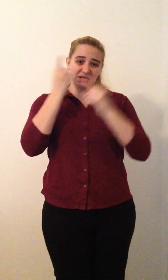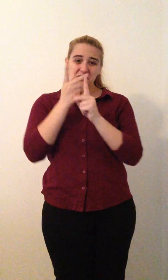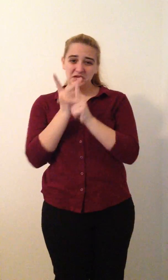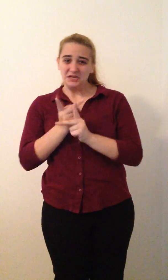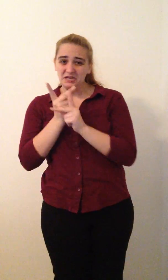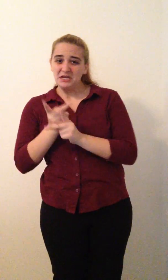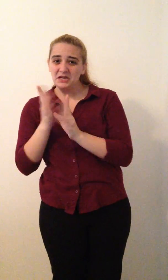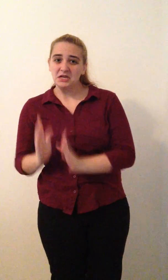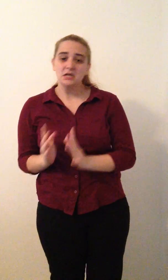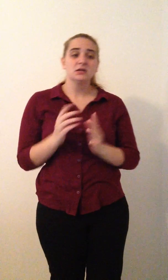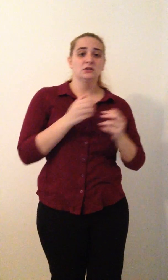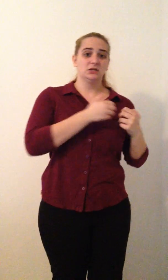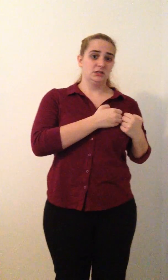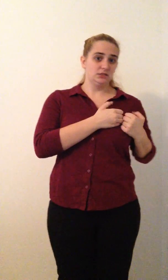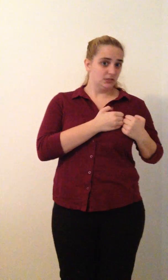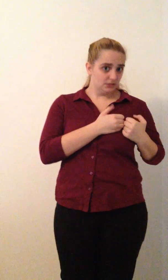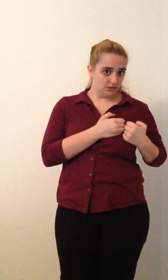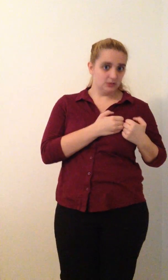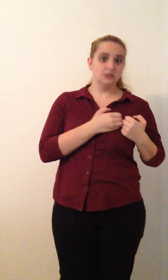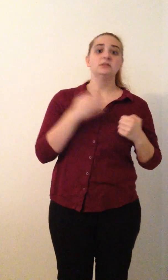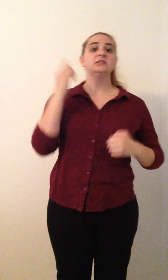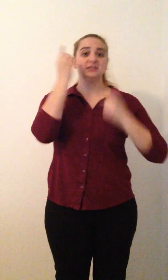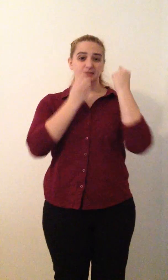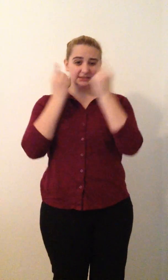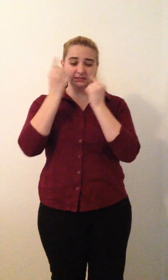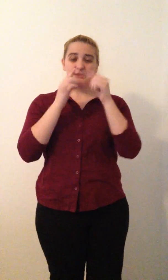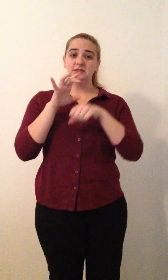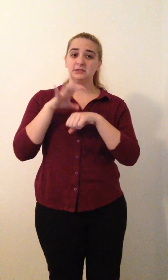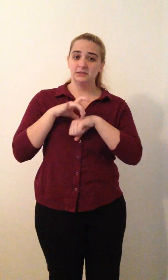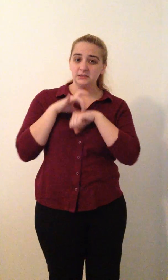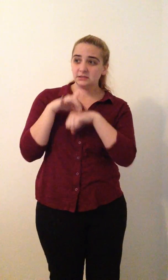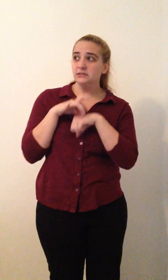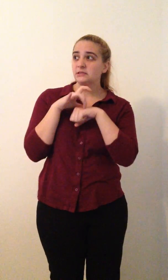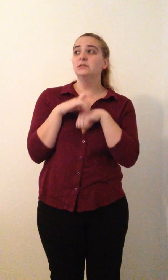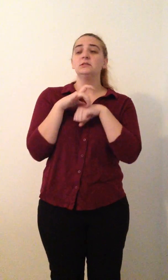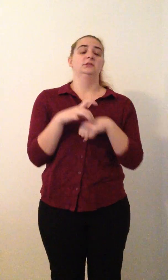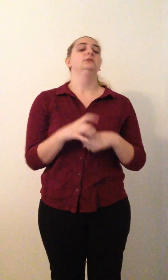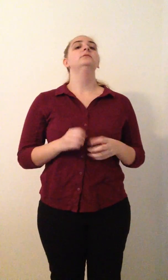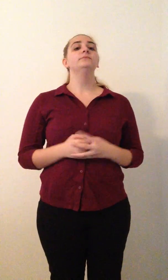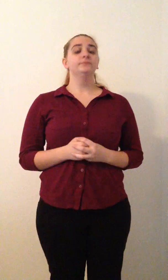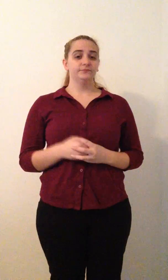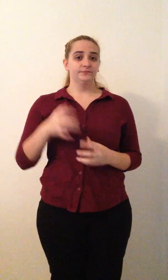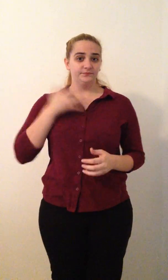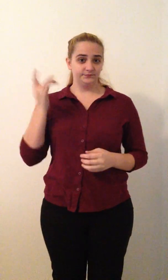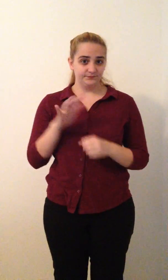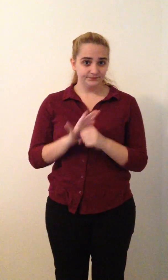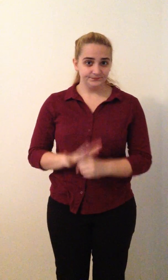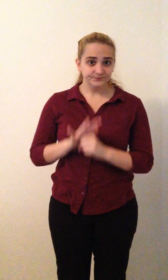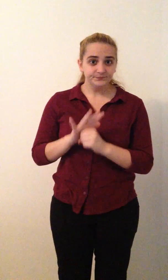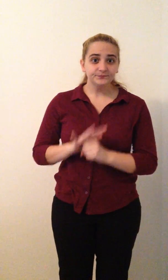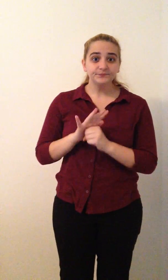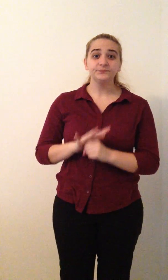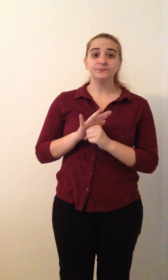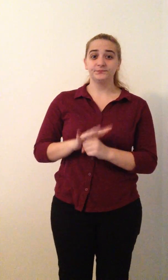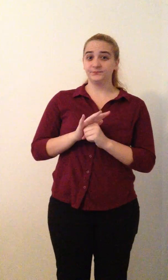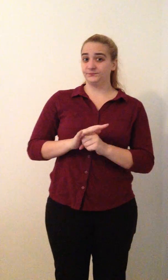the romantic partner, and you're going to be stressed, and all kinds of bad things are going to happen like that if it stays that way. And